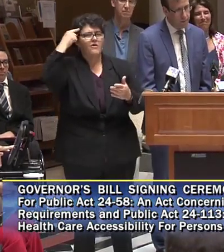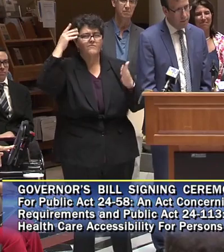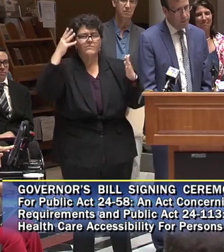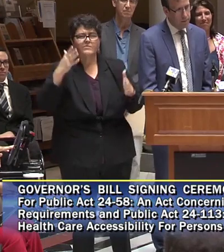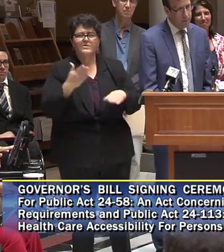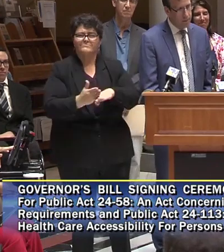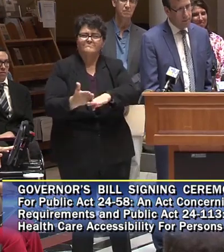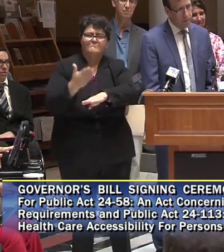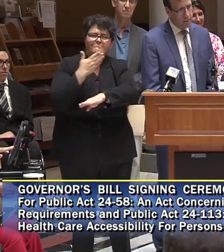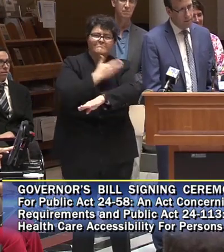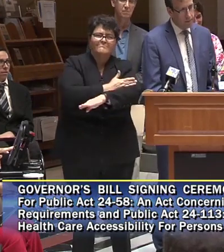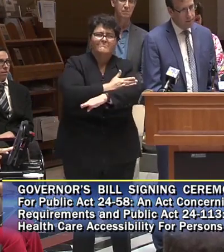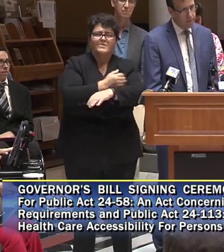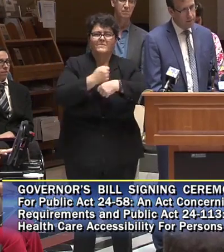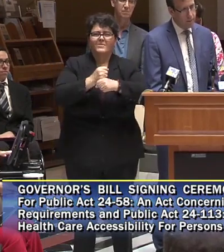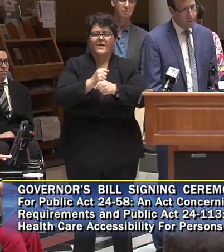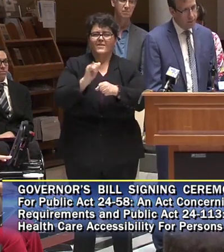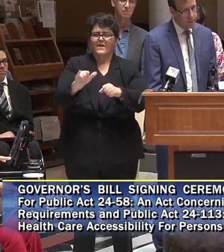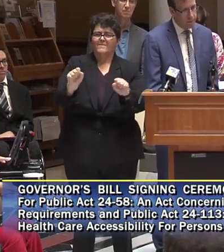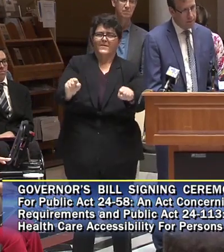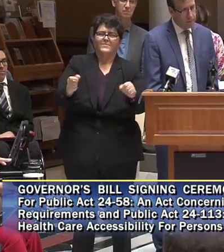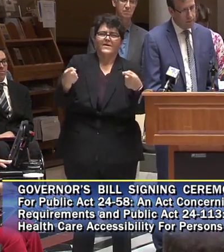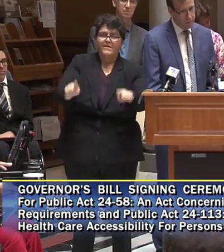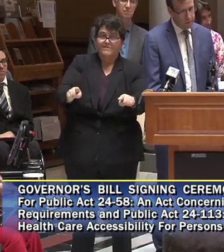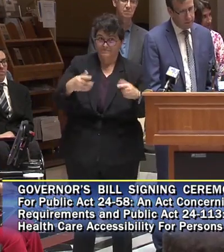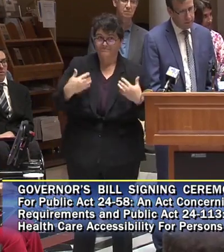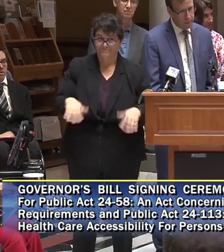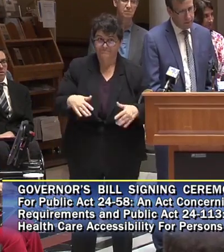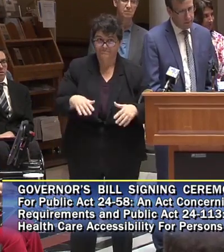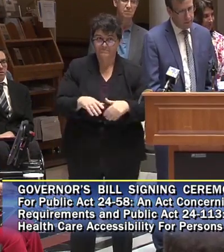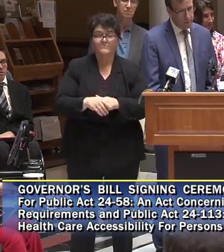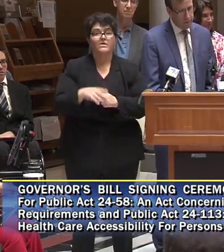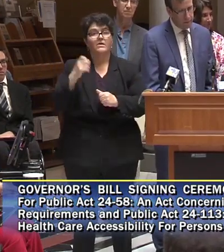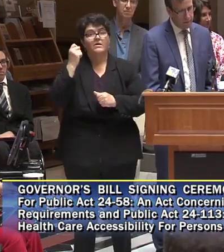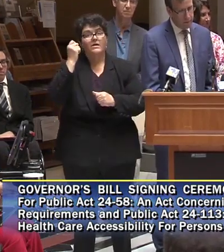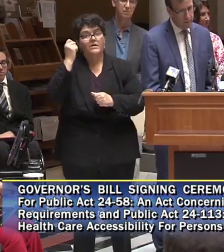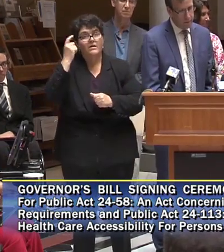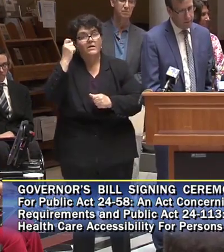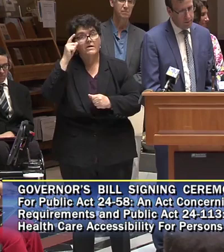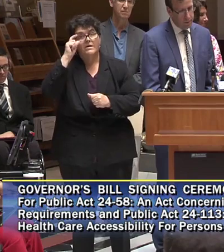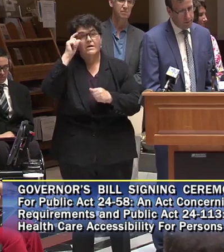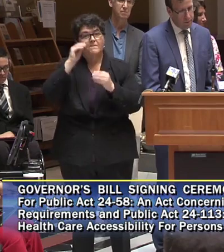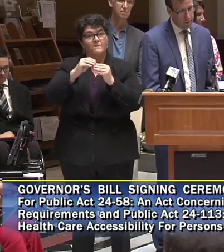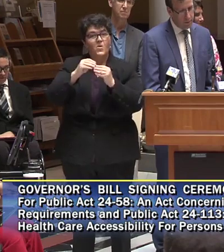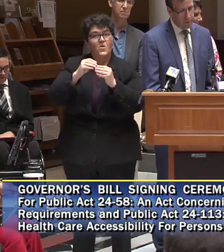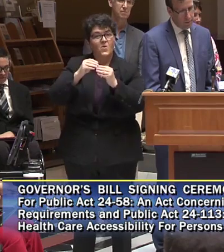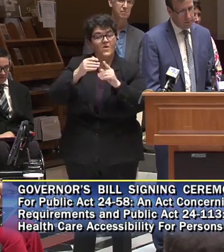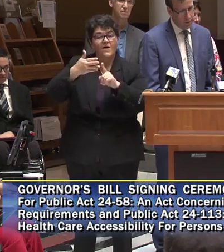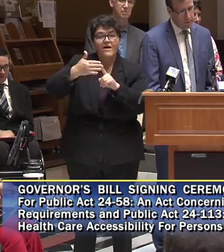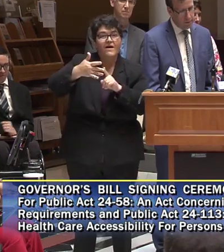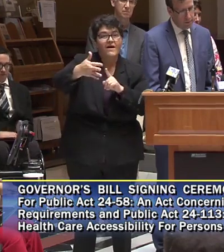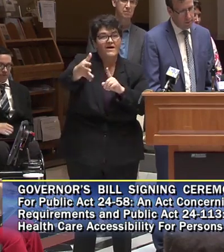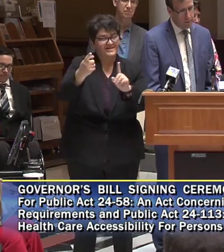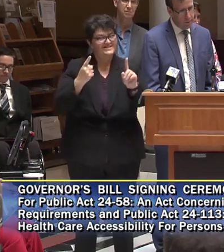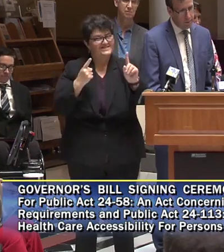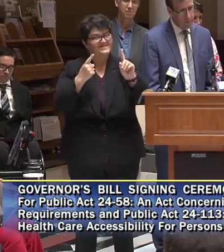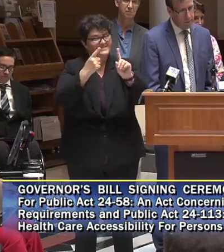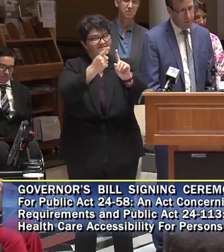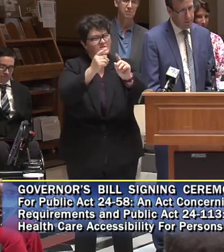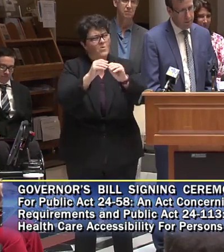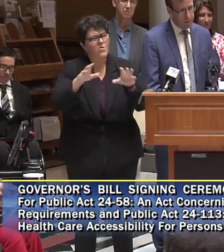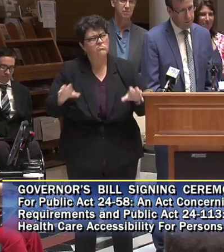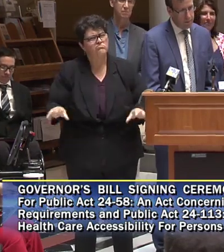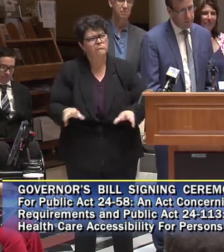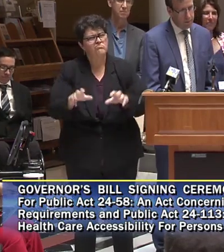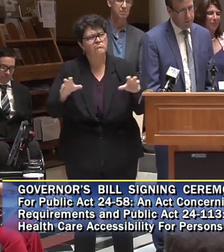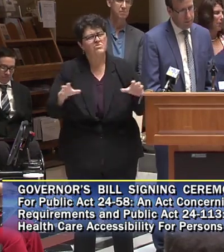possible. But we also realize that a great deal more needs to be done in order to achieve equitable health care for the